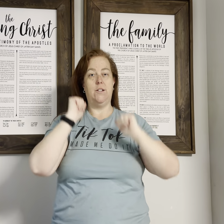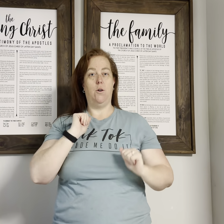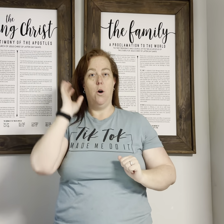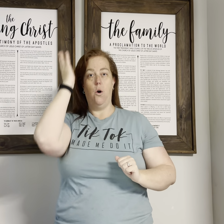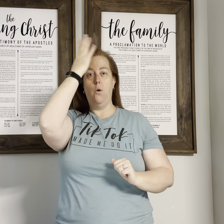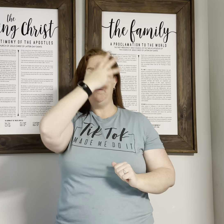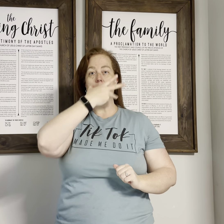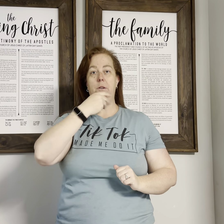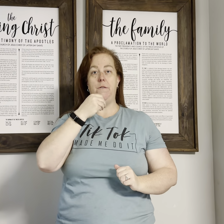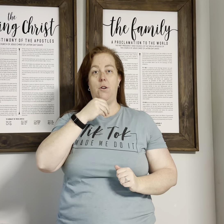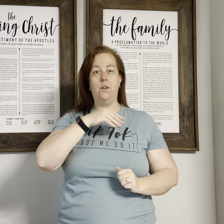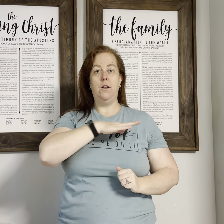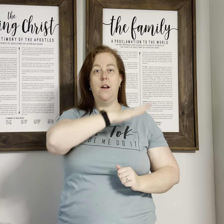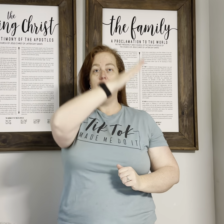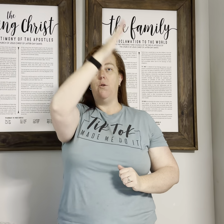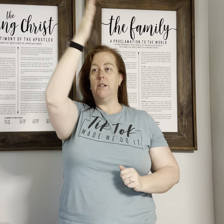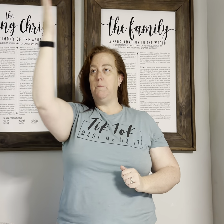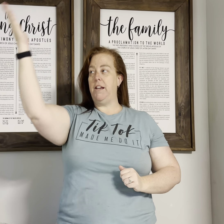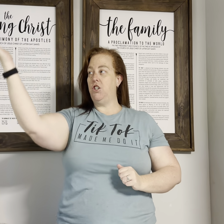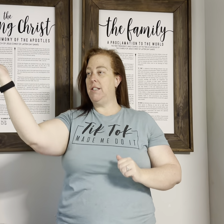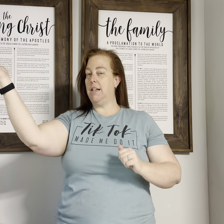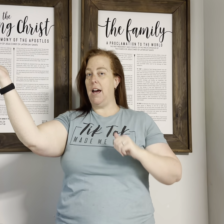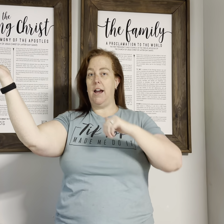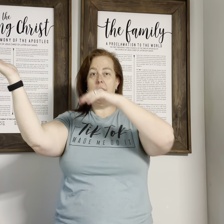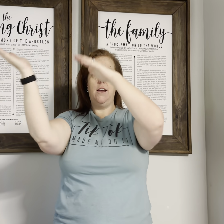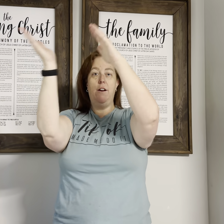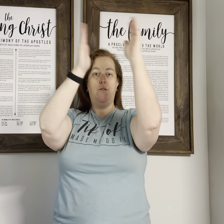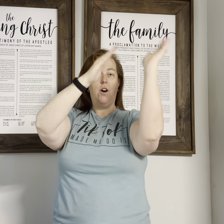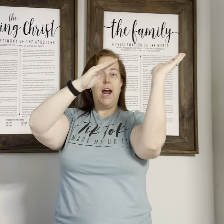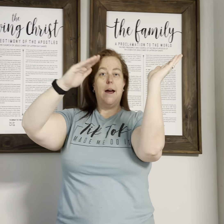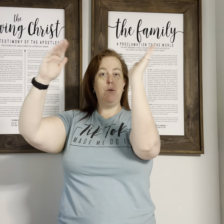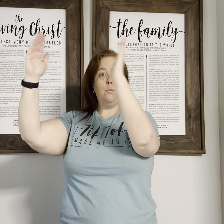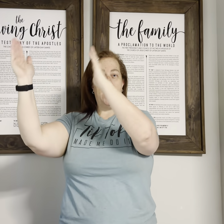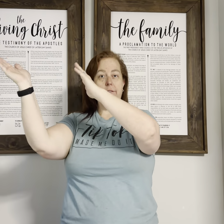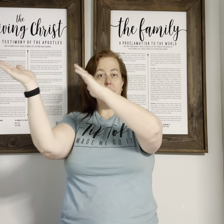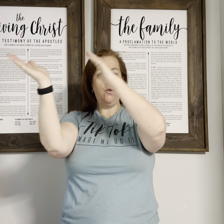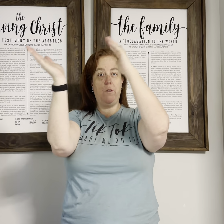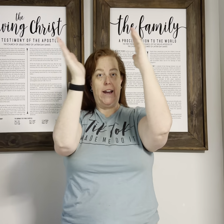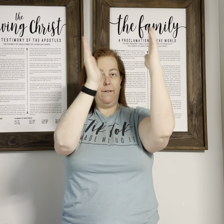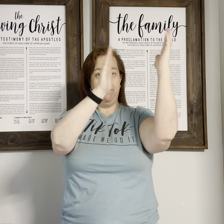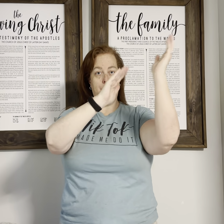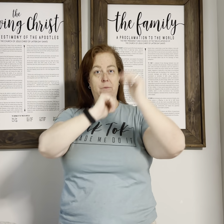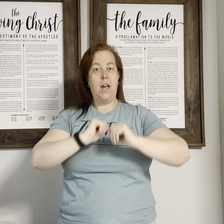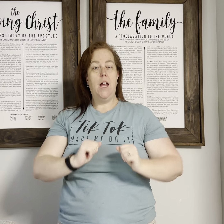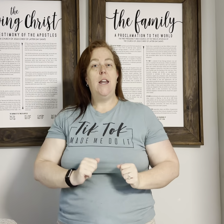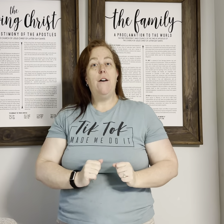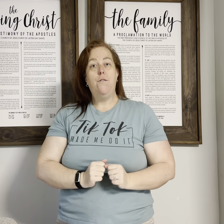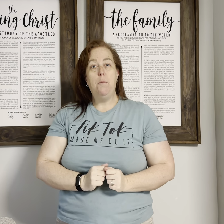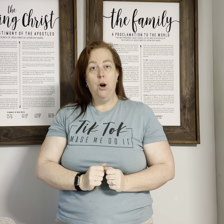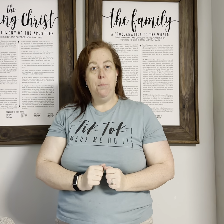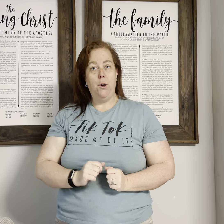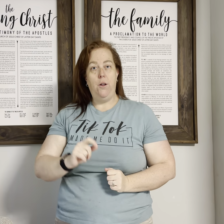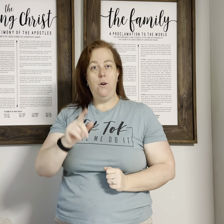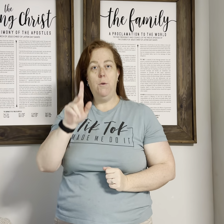So, "Oh beautiful for spacious sky," for amber waves of grain. Now for purple, we're going to